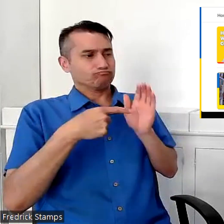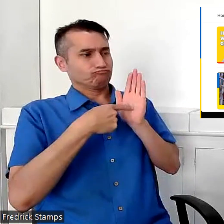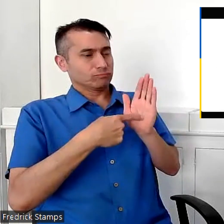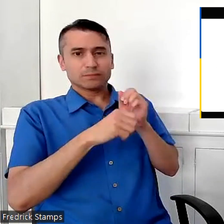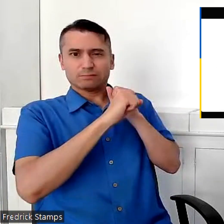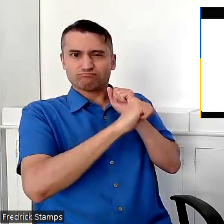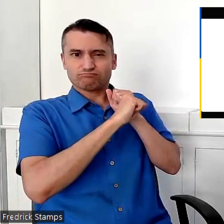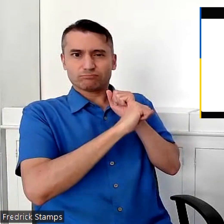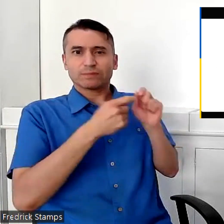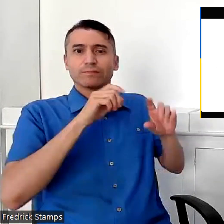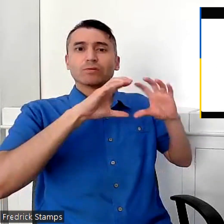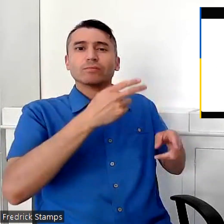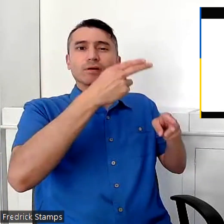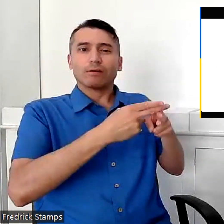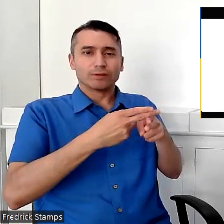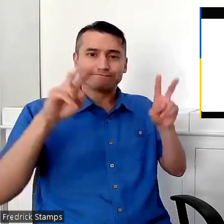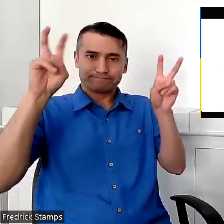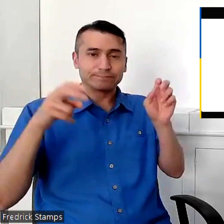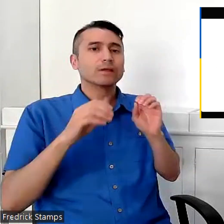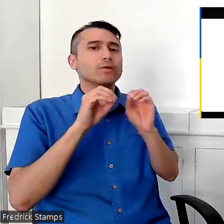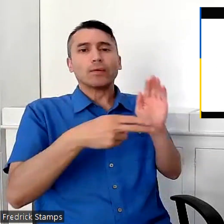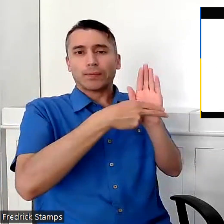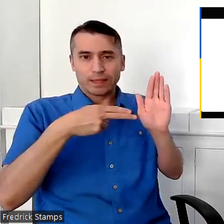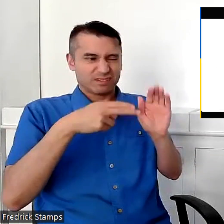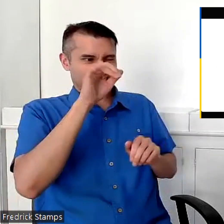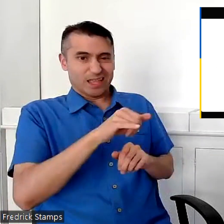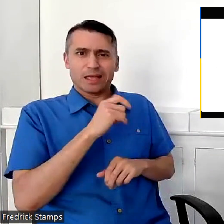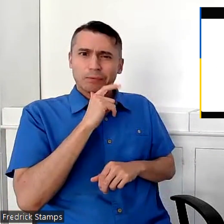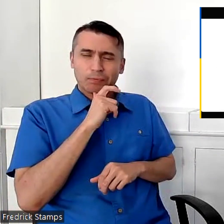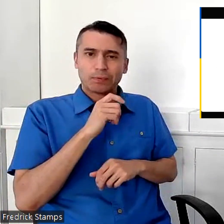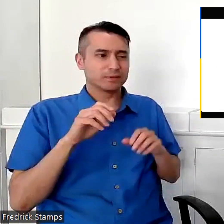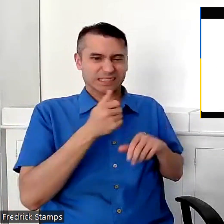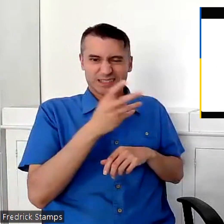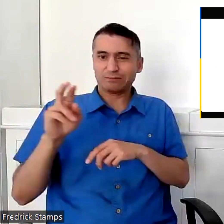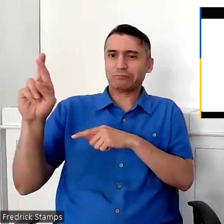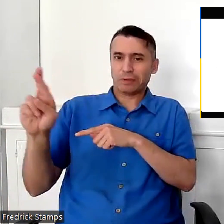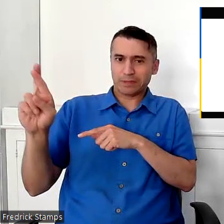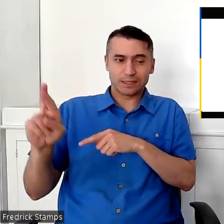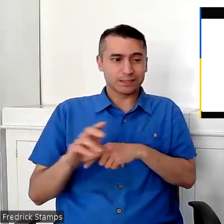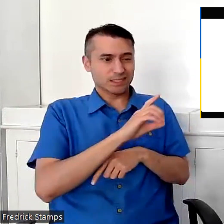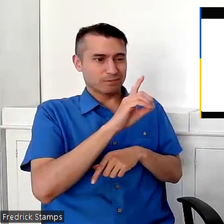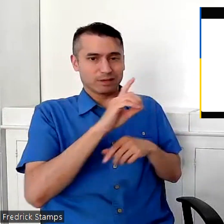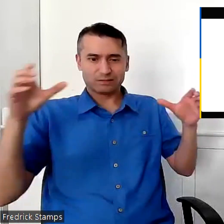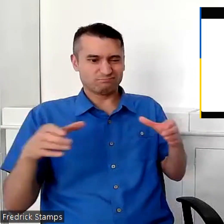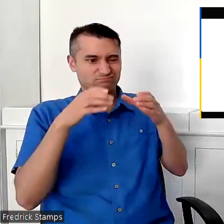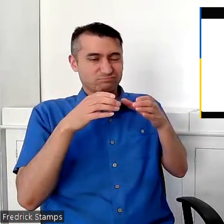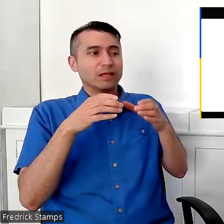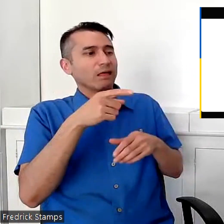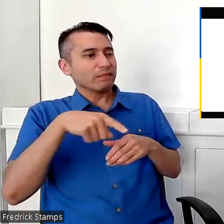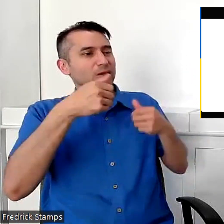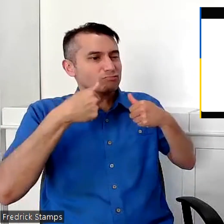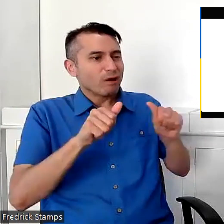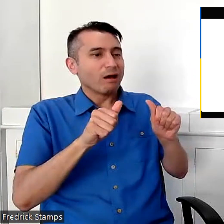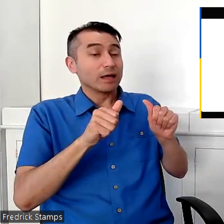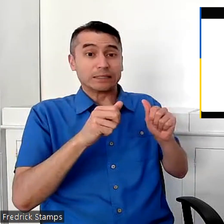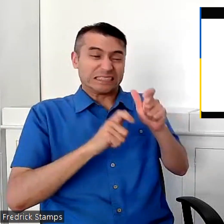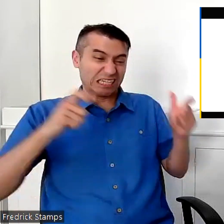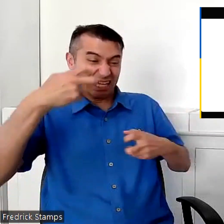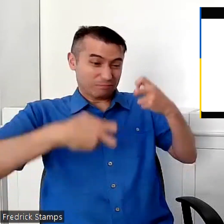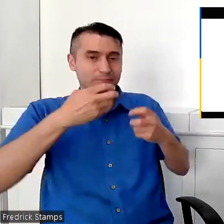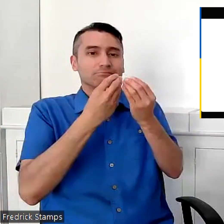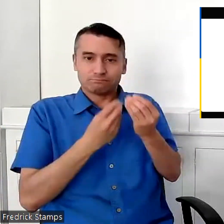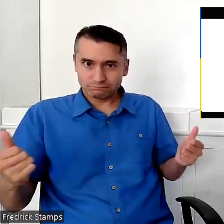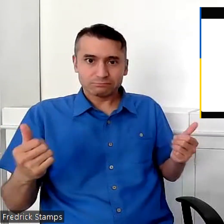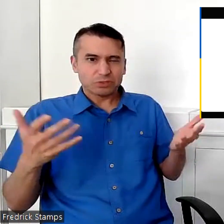this commercial from No Labels. No Labels has taken a bunch of Republicans and Democrats and put them